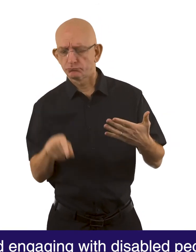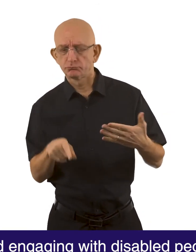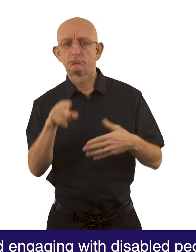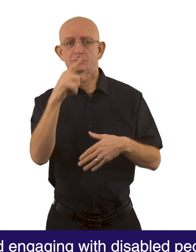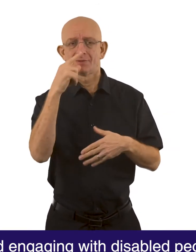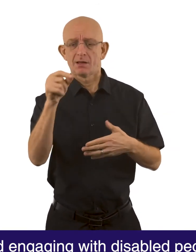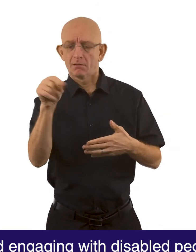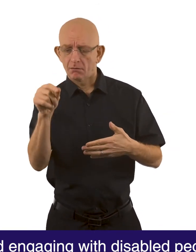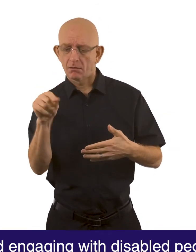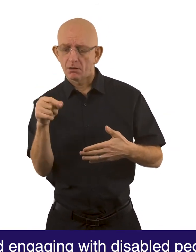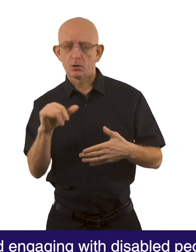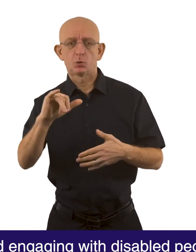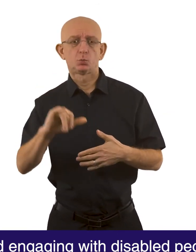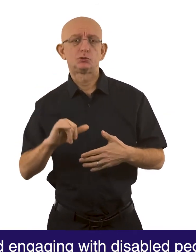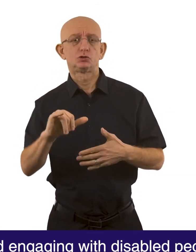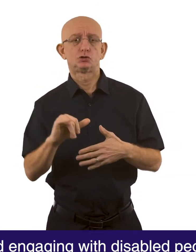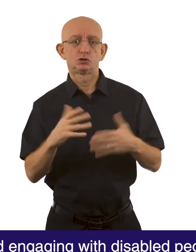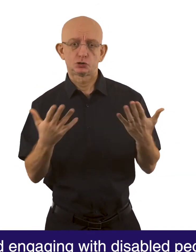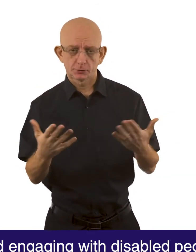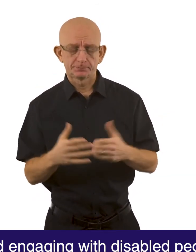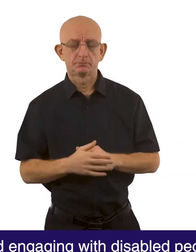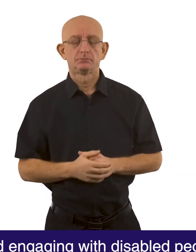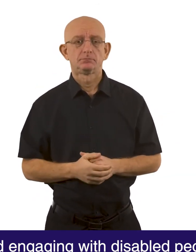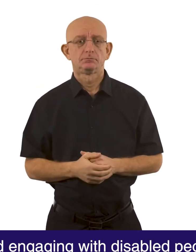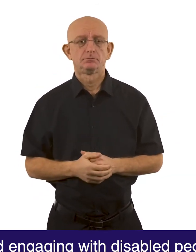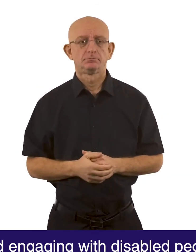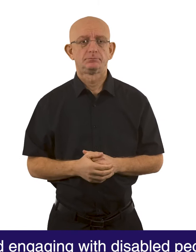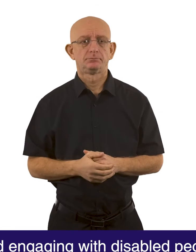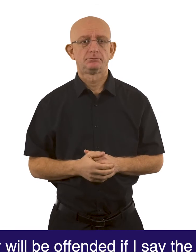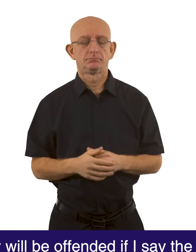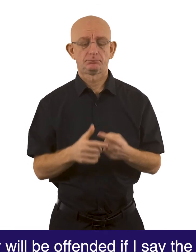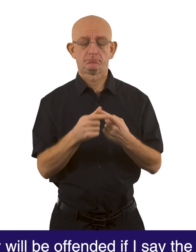brackets, please choose all that apply. Close brackets.